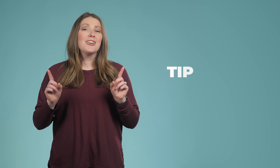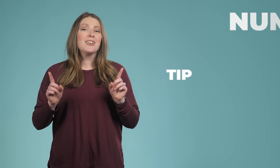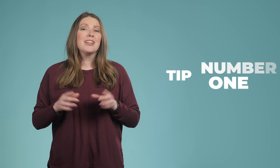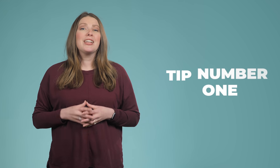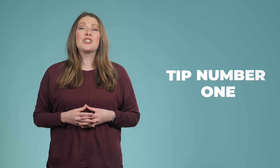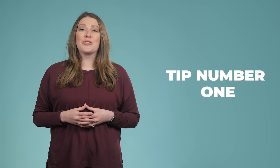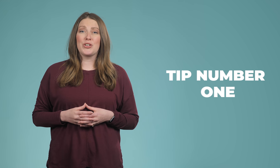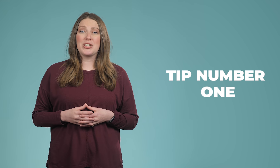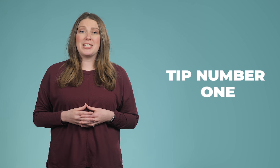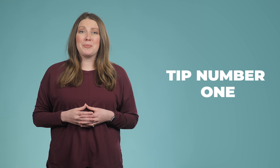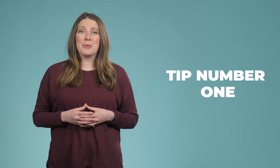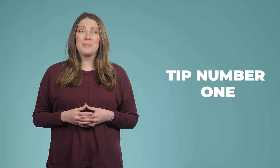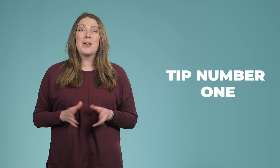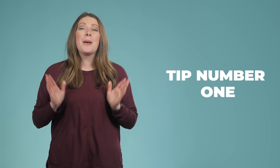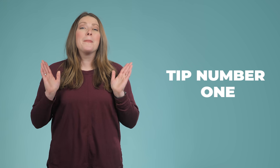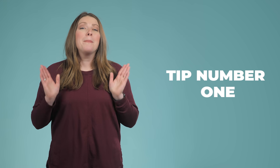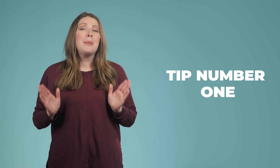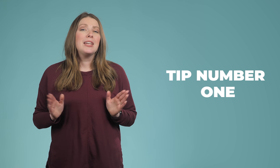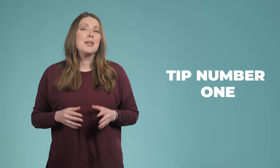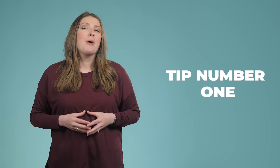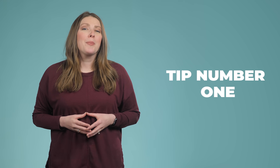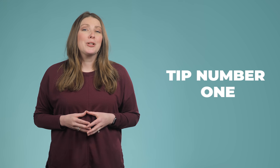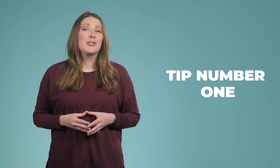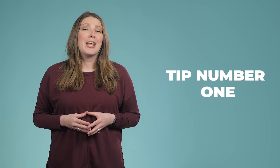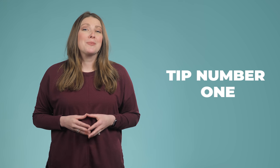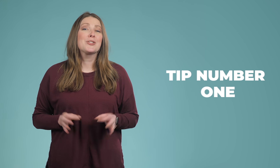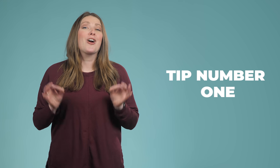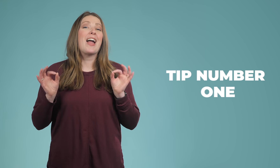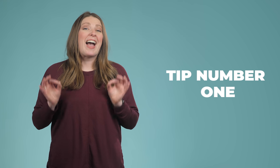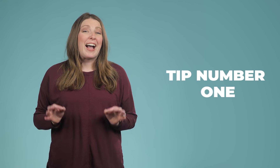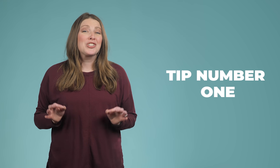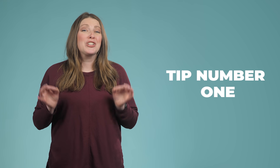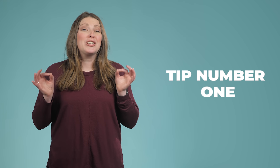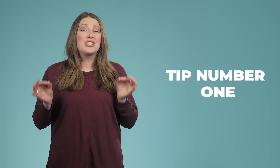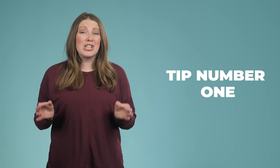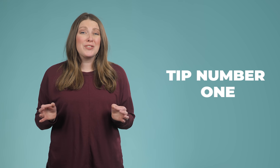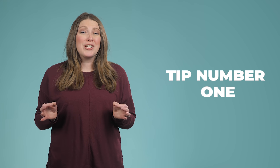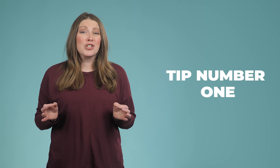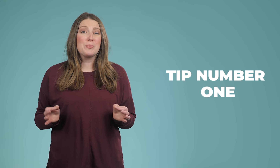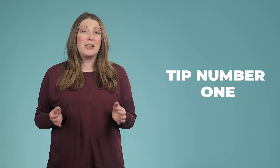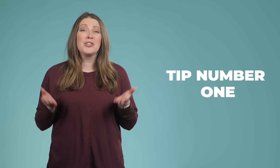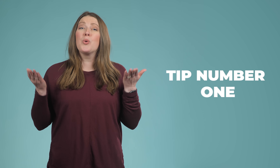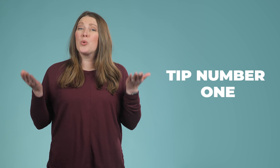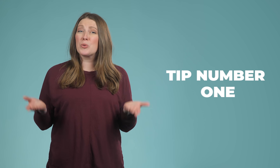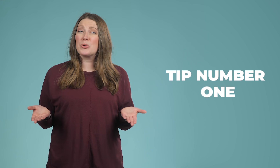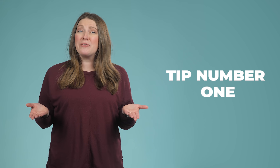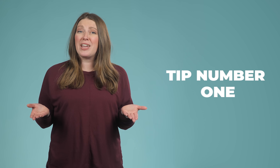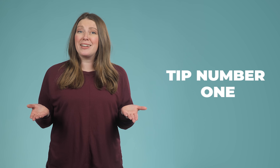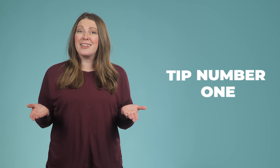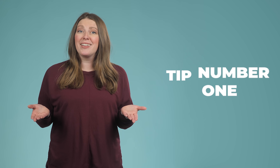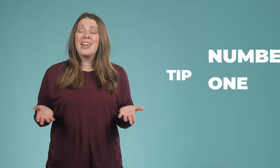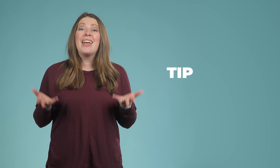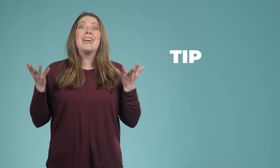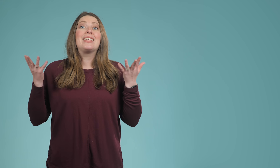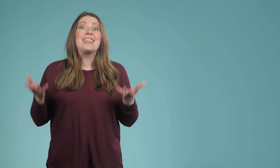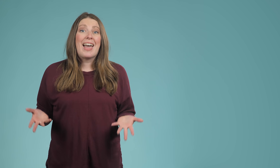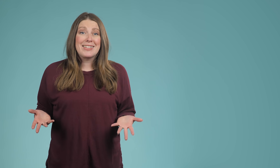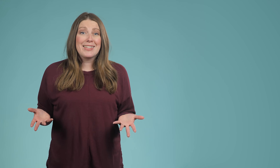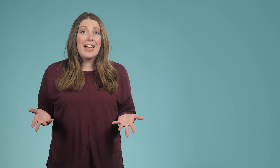Here is your first tip. Many popular names are actually just fingerspelled or abbreviated. Yes, I know